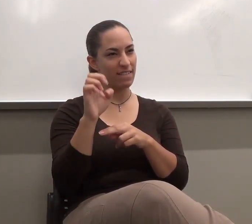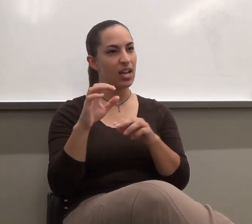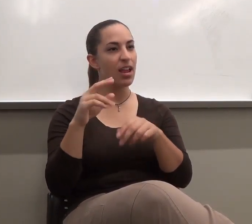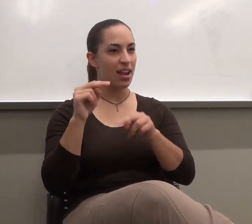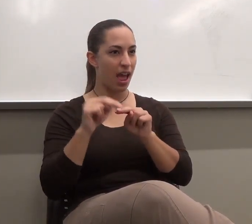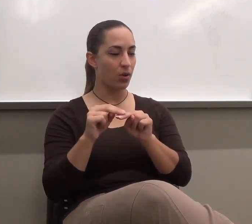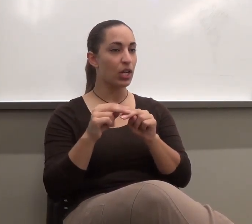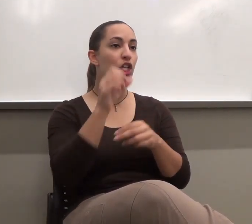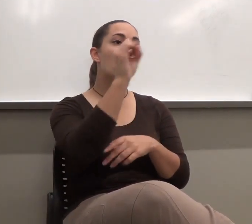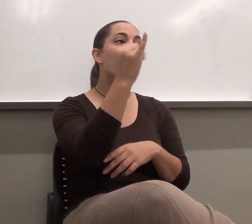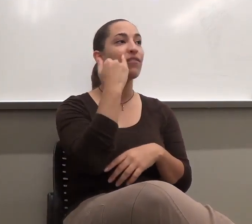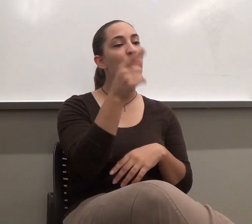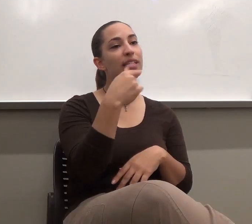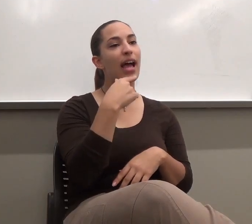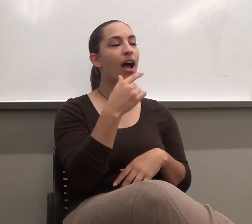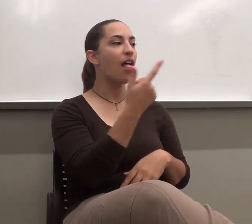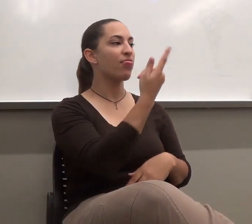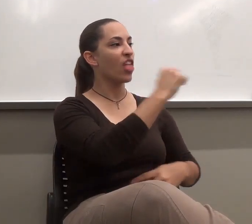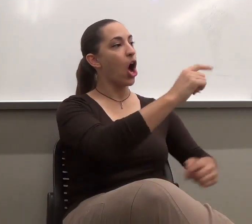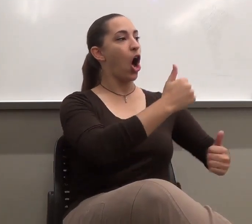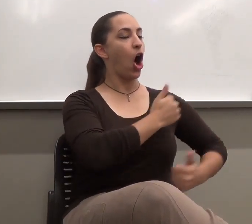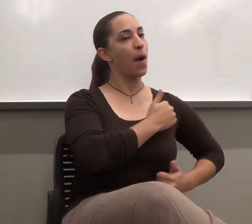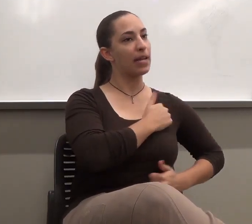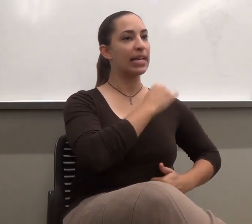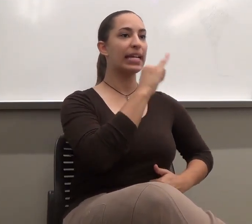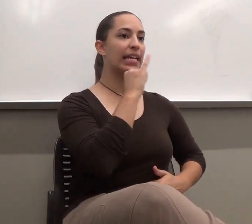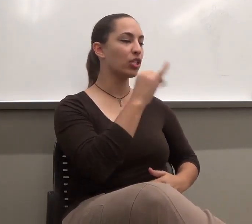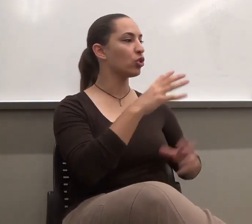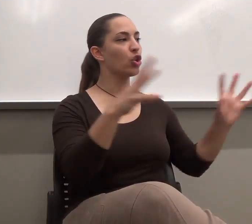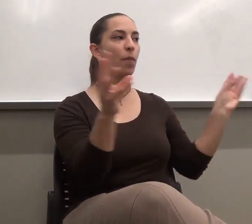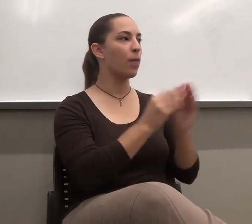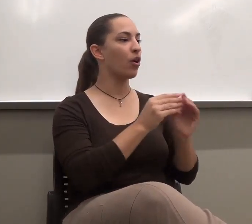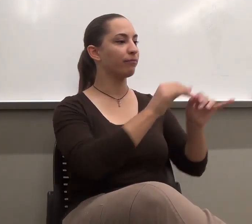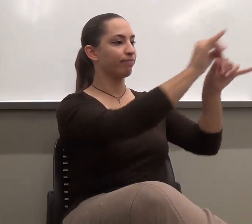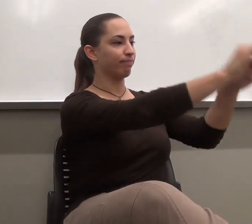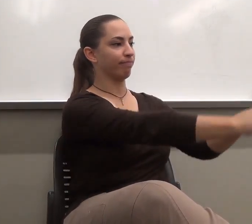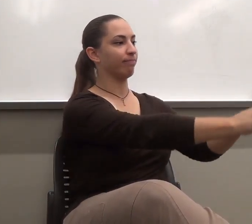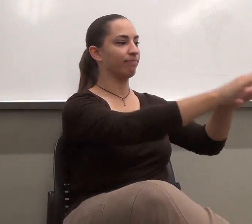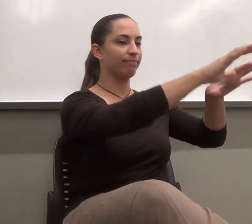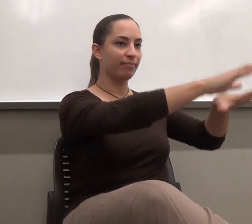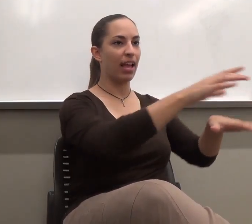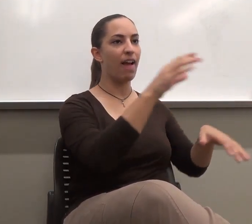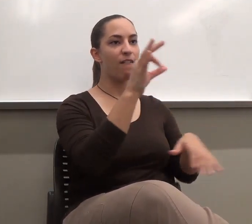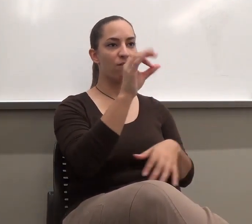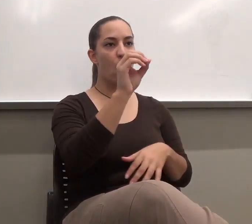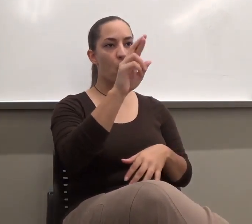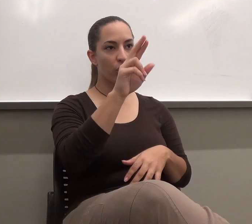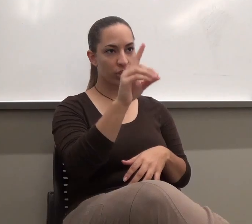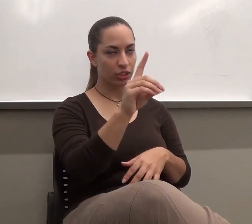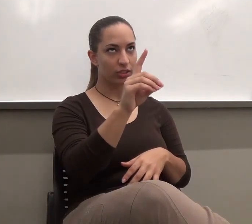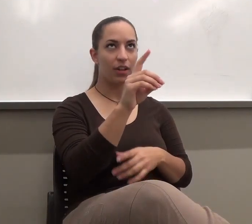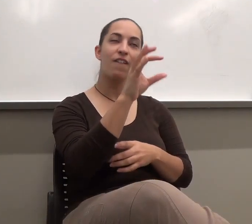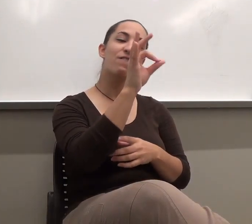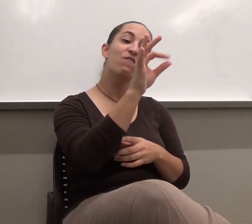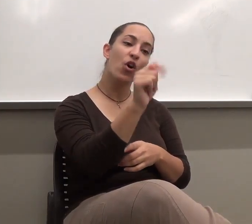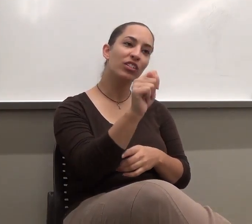the Army is no longer at Fort Ord. Okay? You notice what you say is,